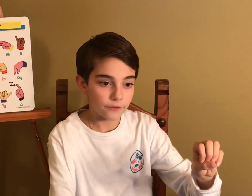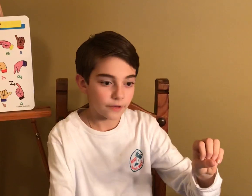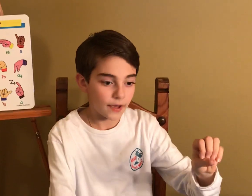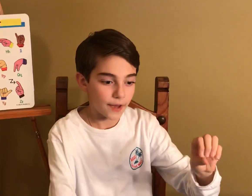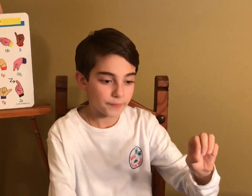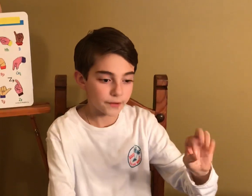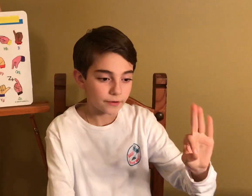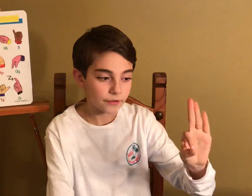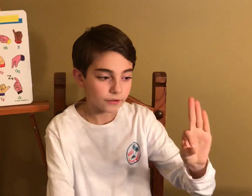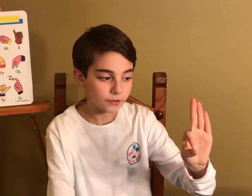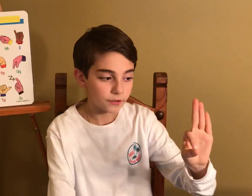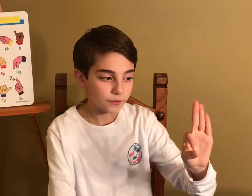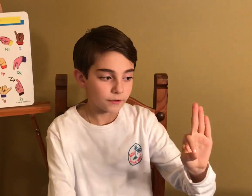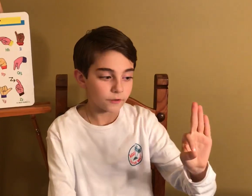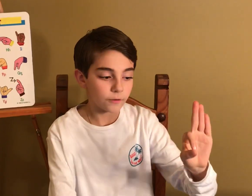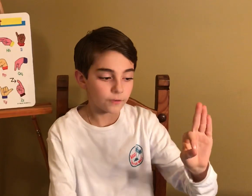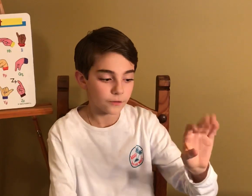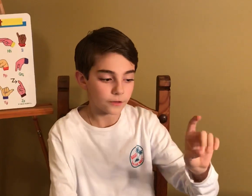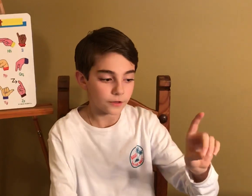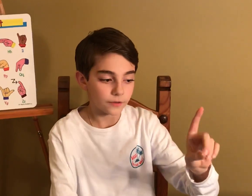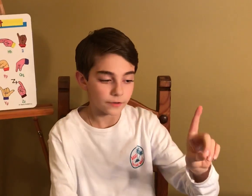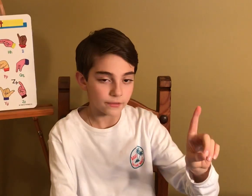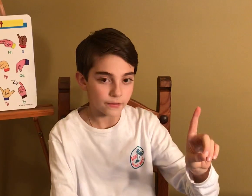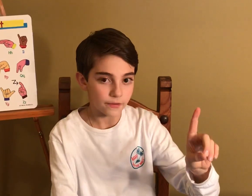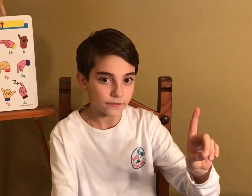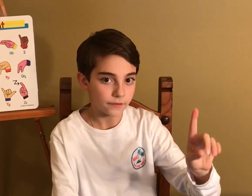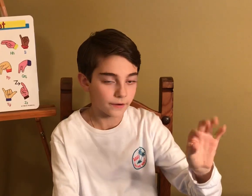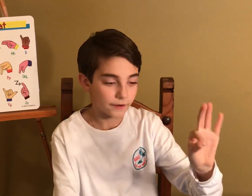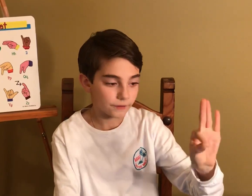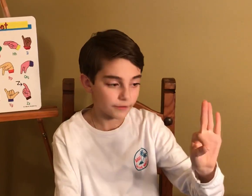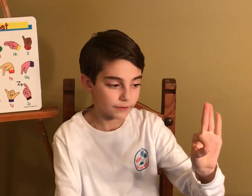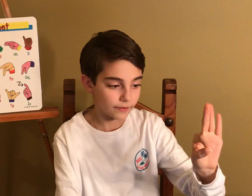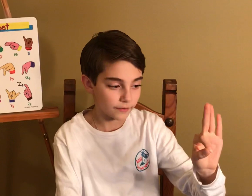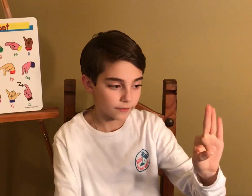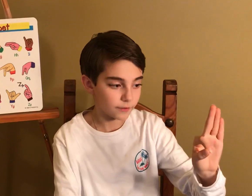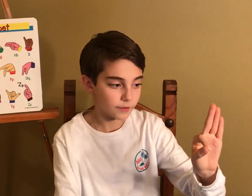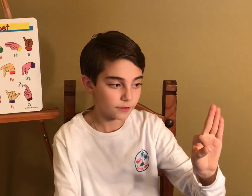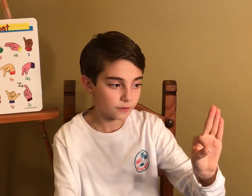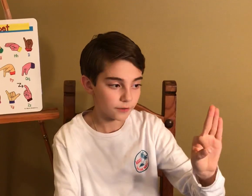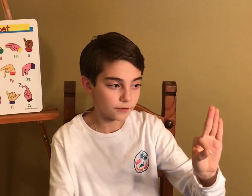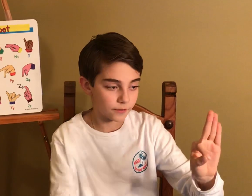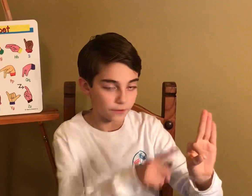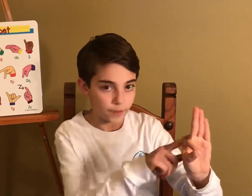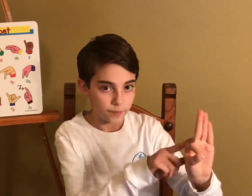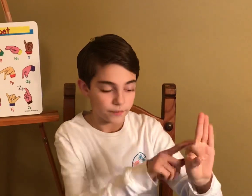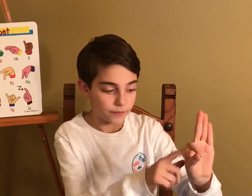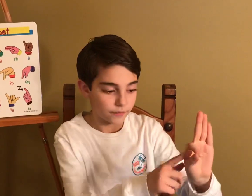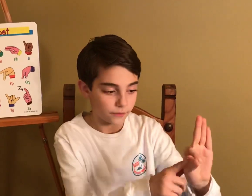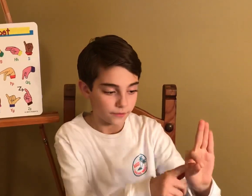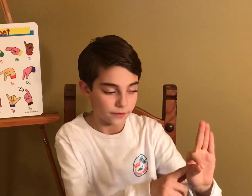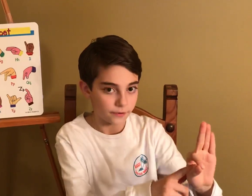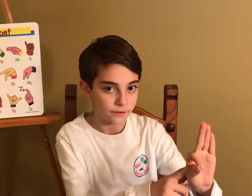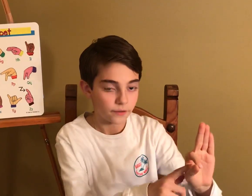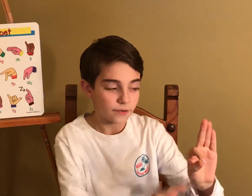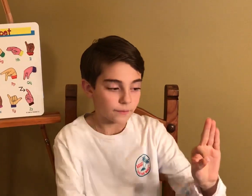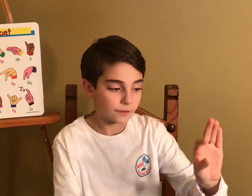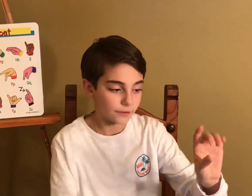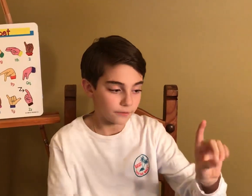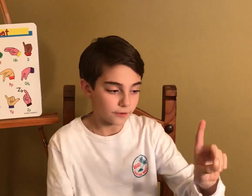the opposite of a D. So your D is like this, your F is like this. So when these fingers are up, this finger's down. When these fingers